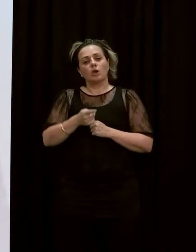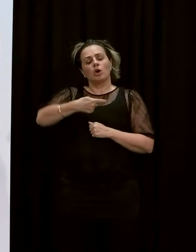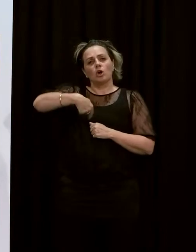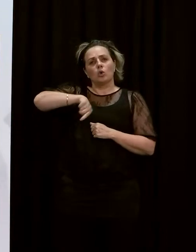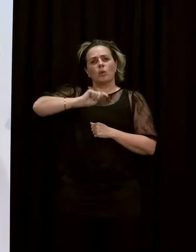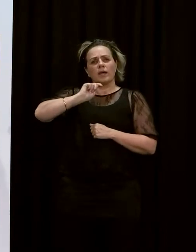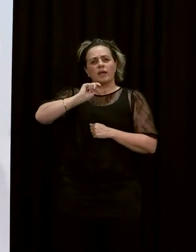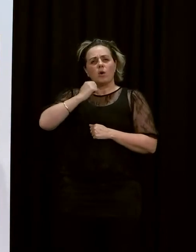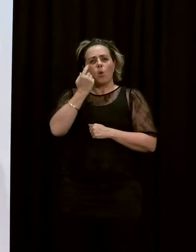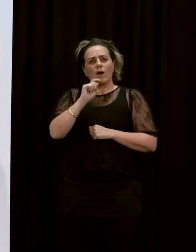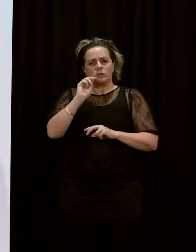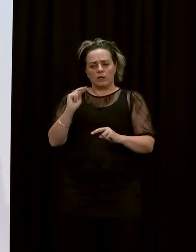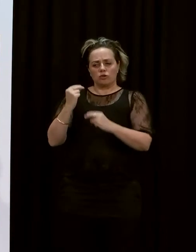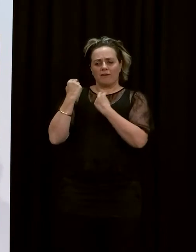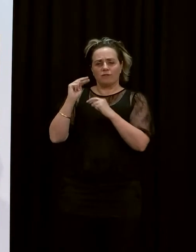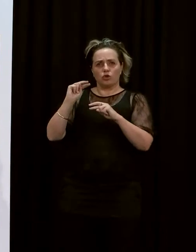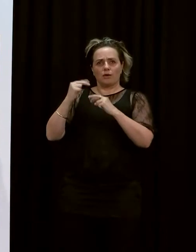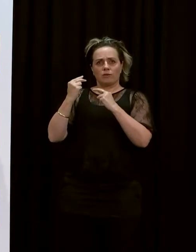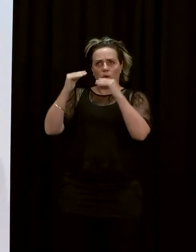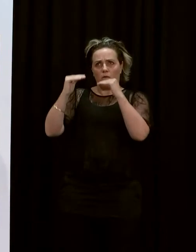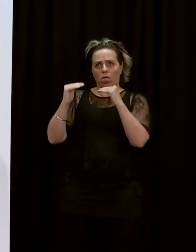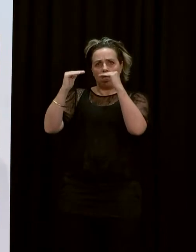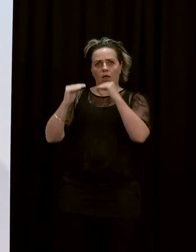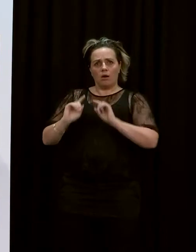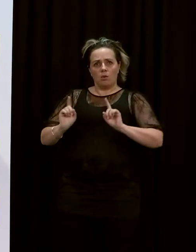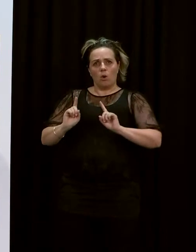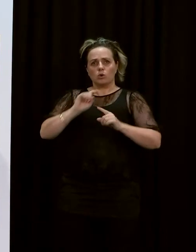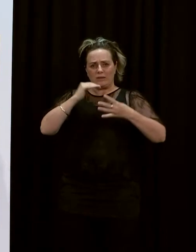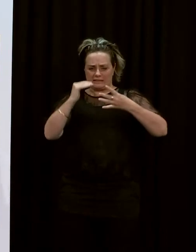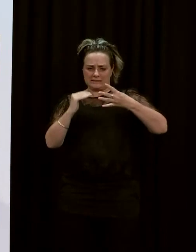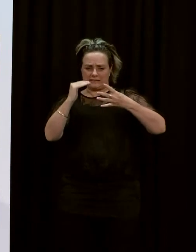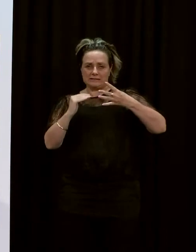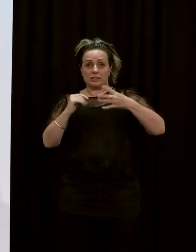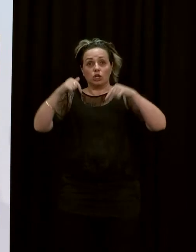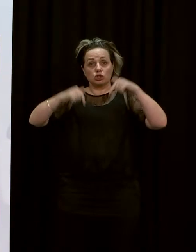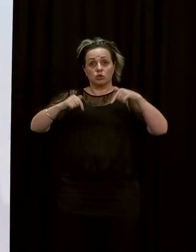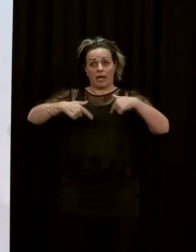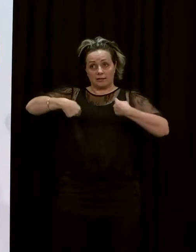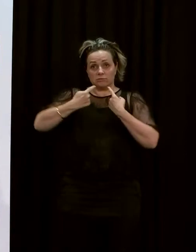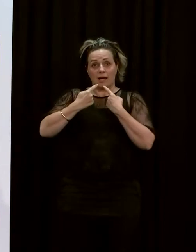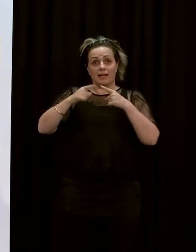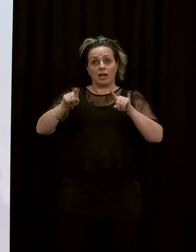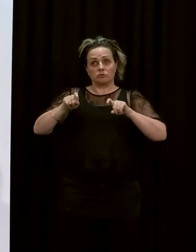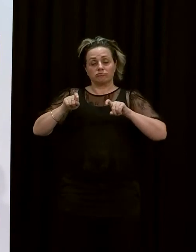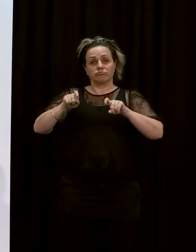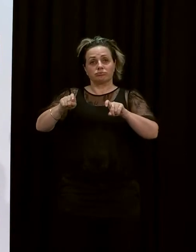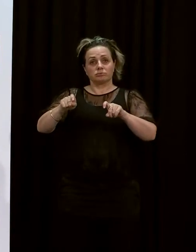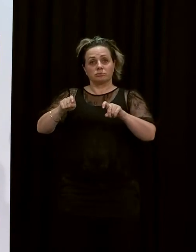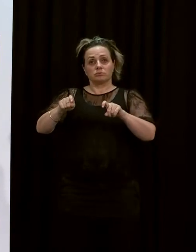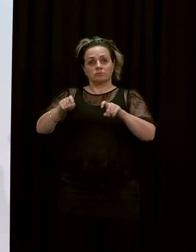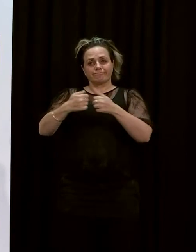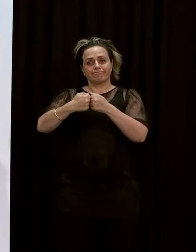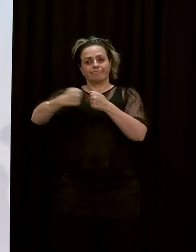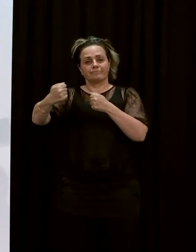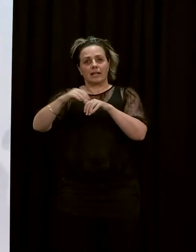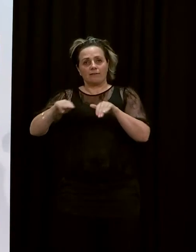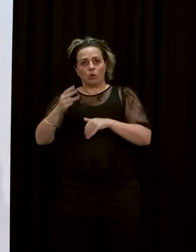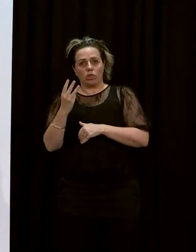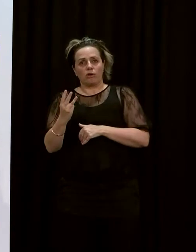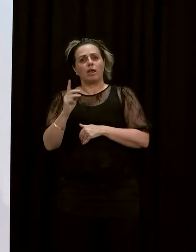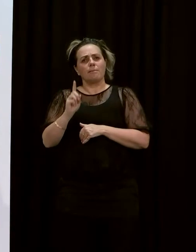keep under review our settings, and whilst that's been the decision today, we are going to do what we've always done